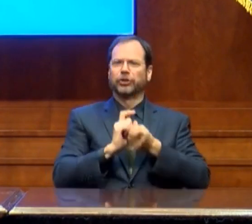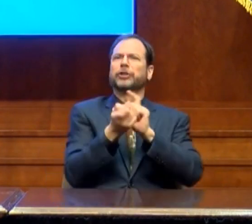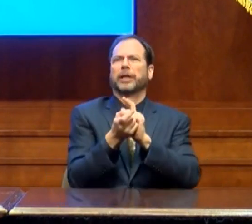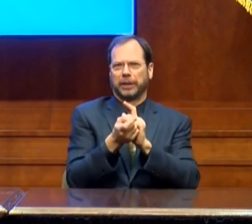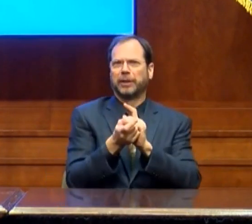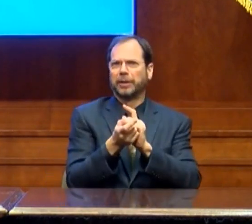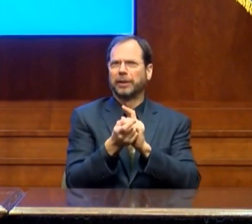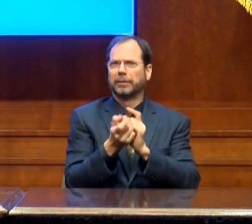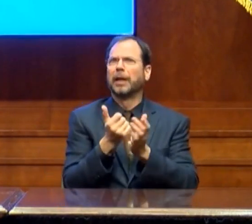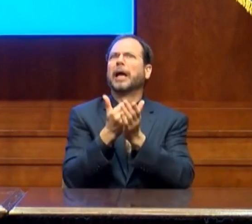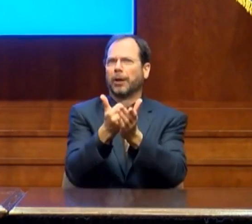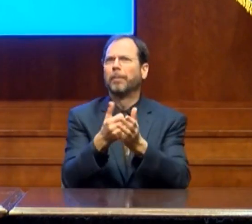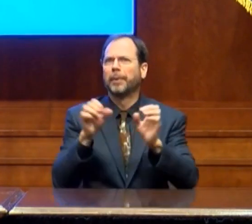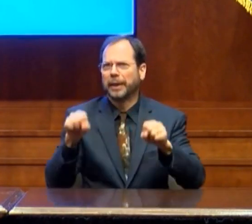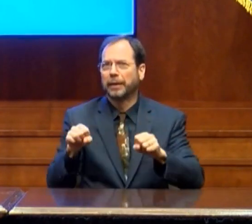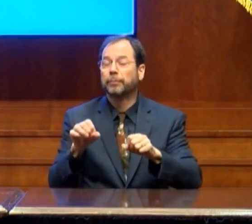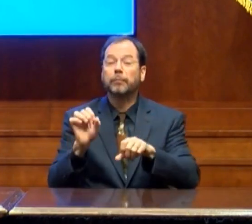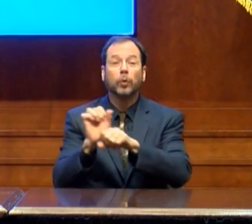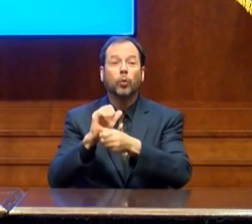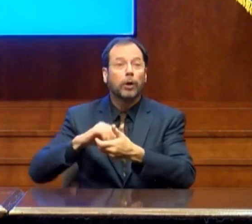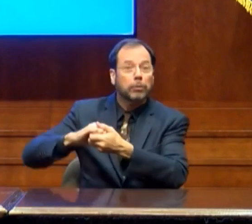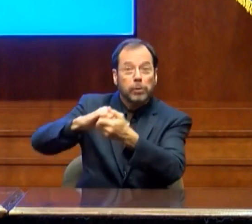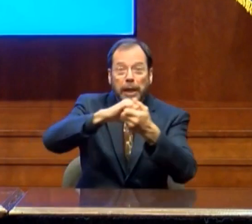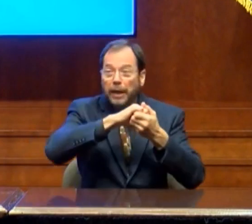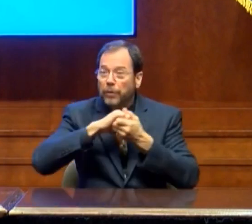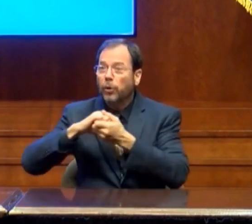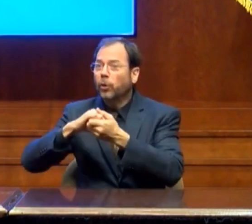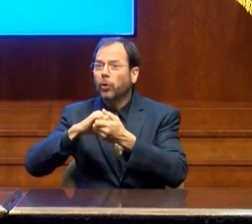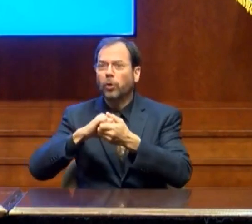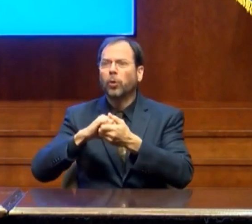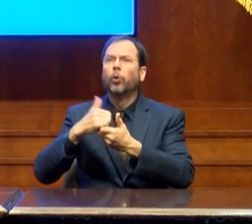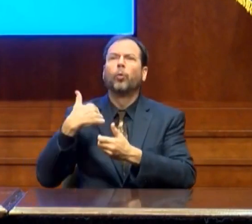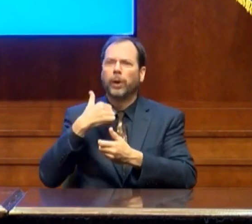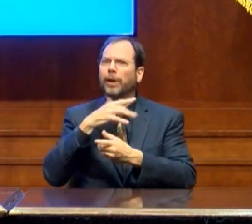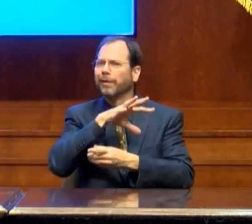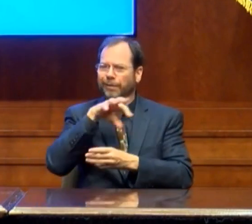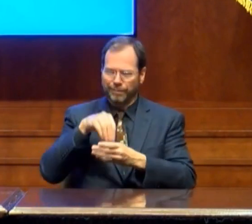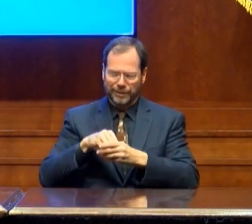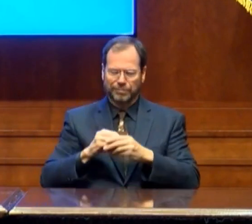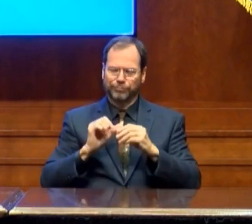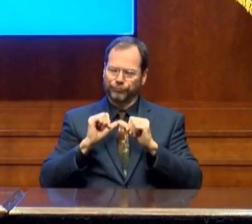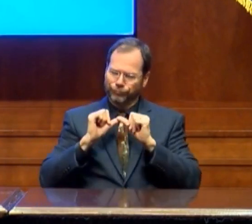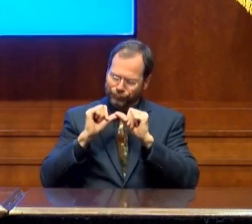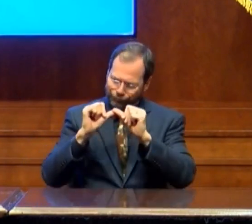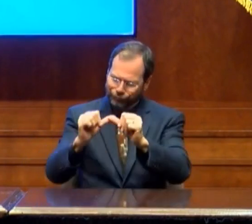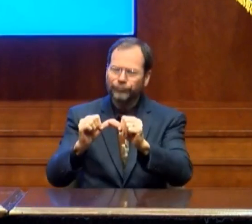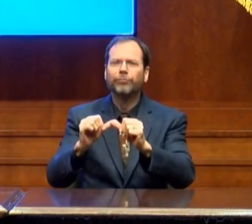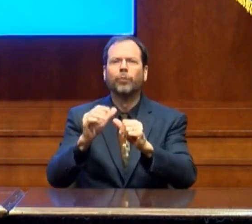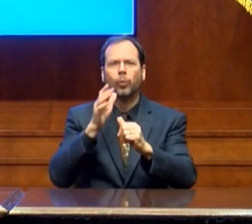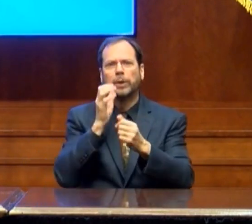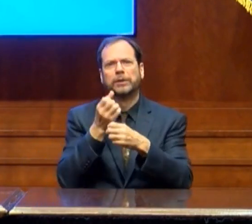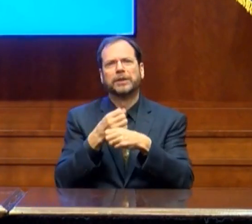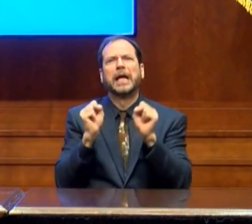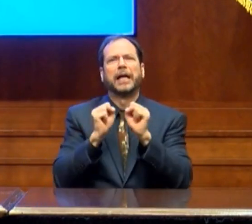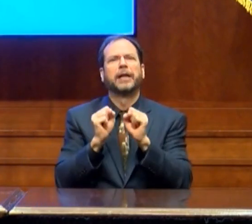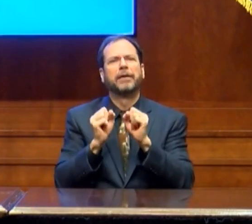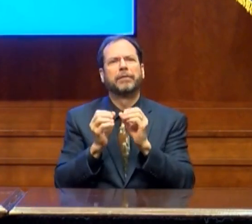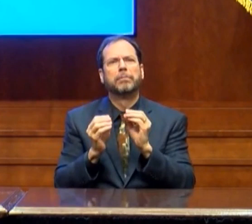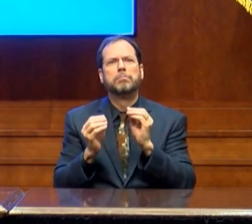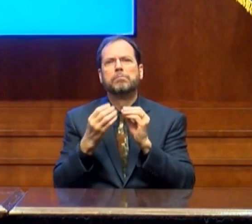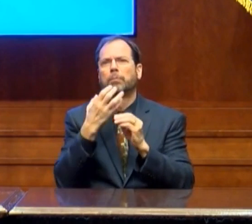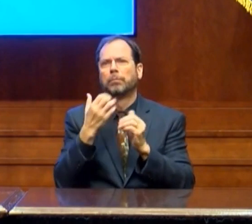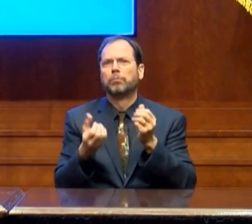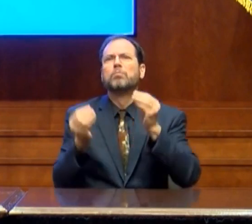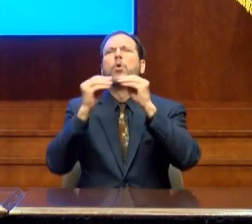do something about. By continuing to work together while remaining apart, we will save even more